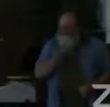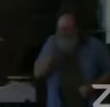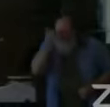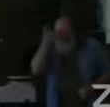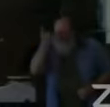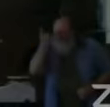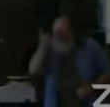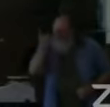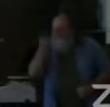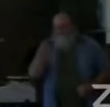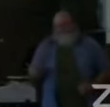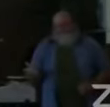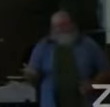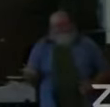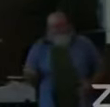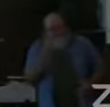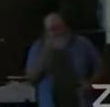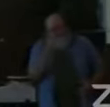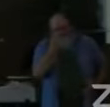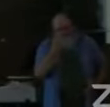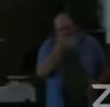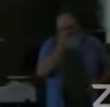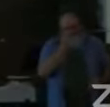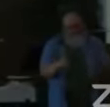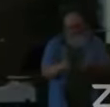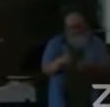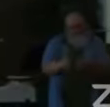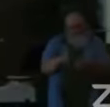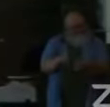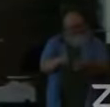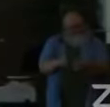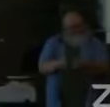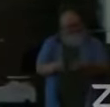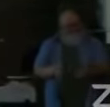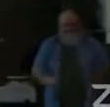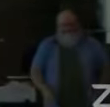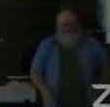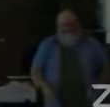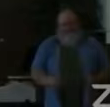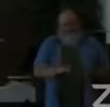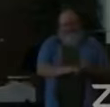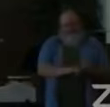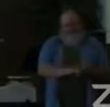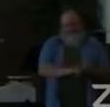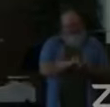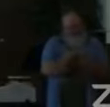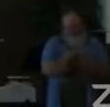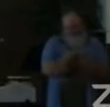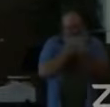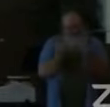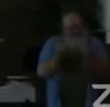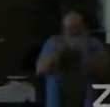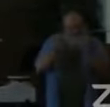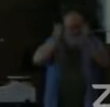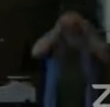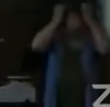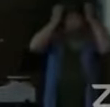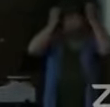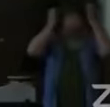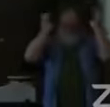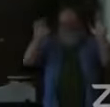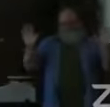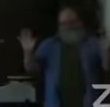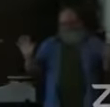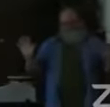the analogy, but that's a greater love than is, that love is beyond our human capacity, in my opinion, just my